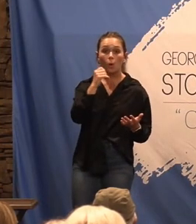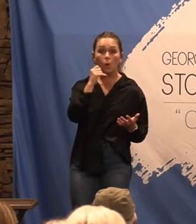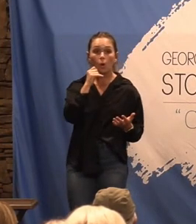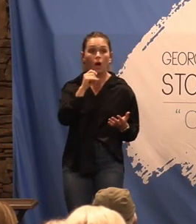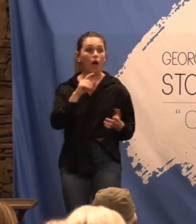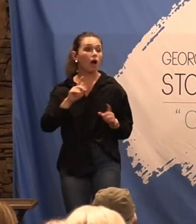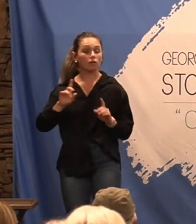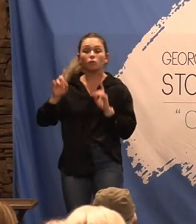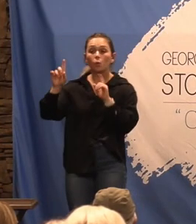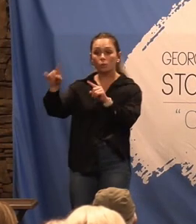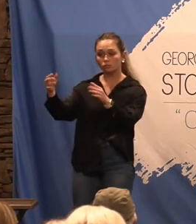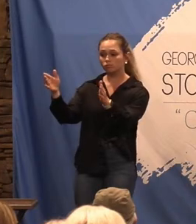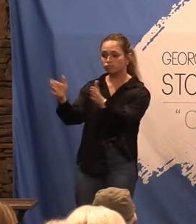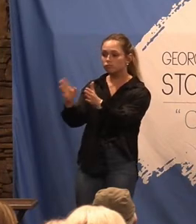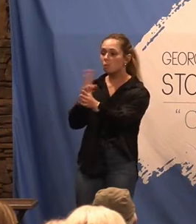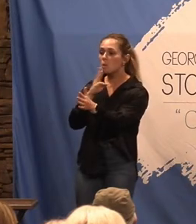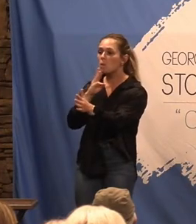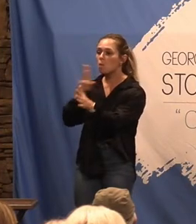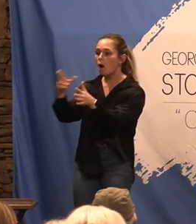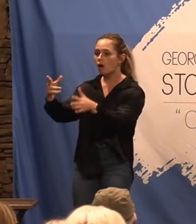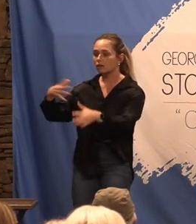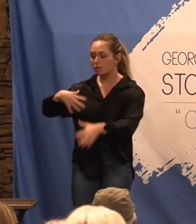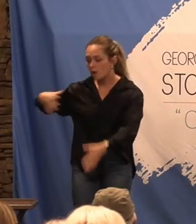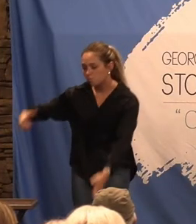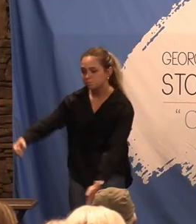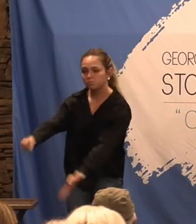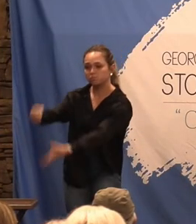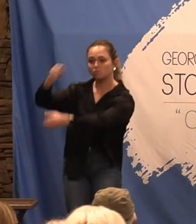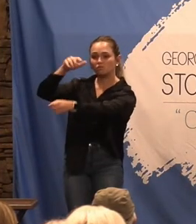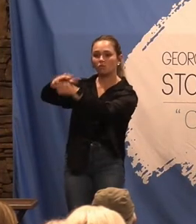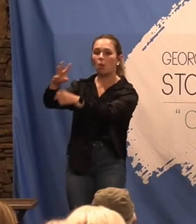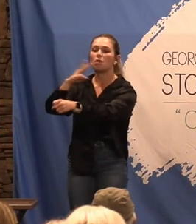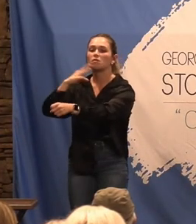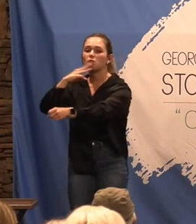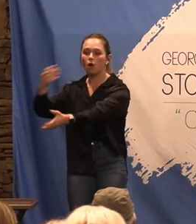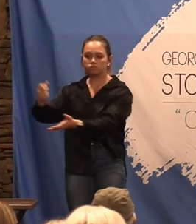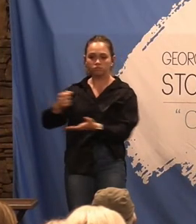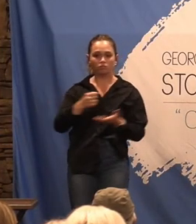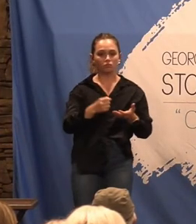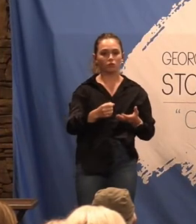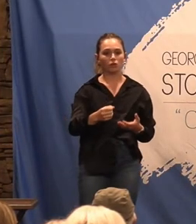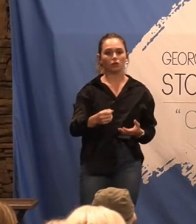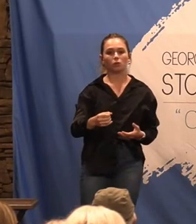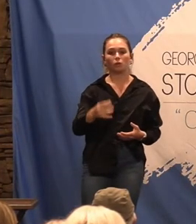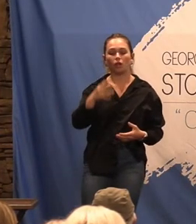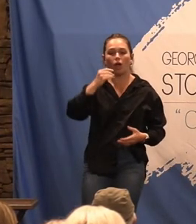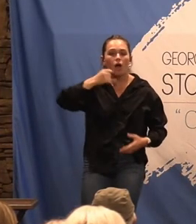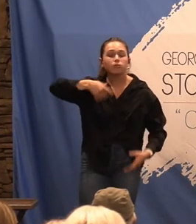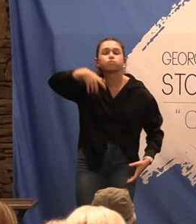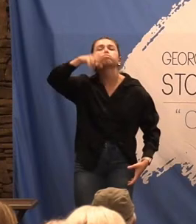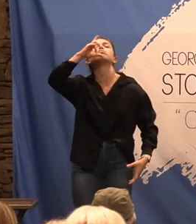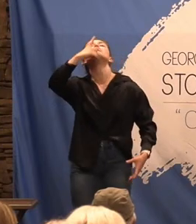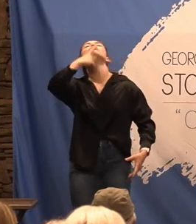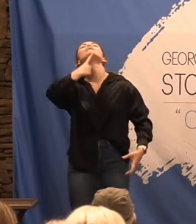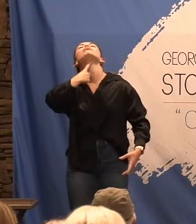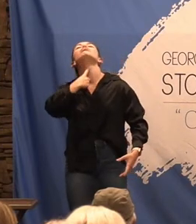down to a nearby spring and came back with a calabash full of water, which the old woman threw down her gullet in one